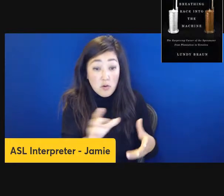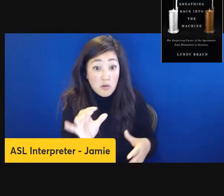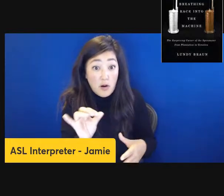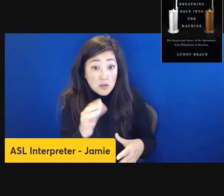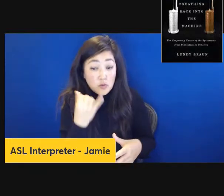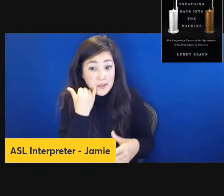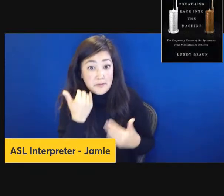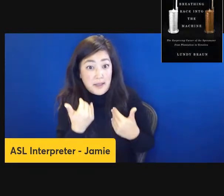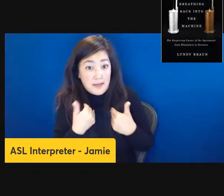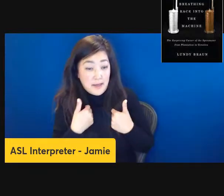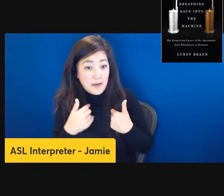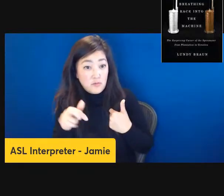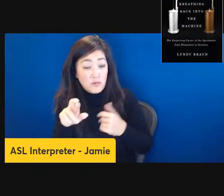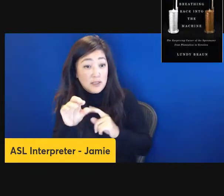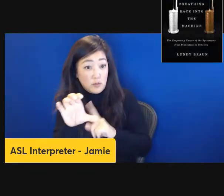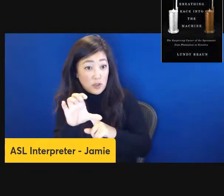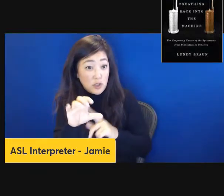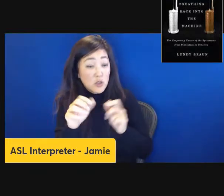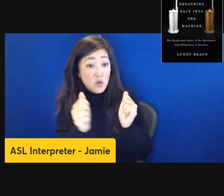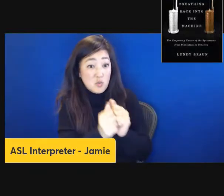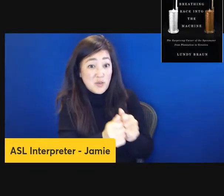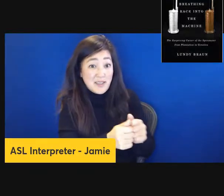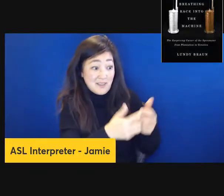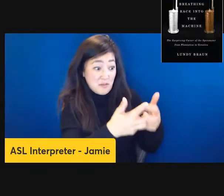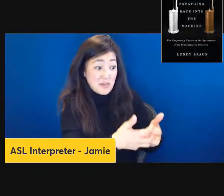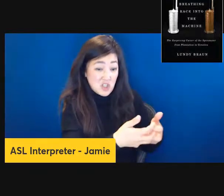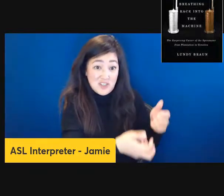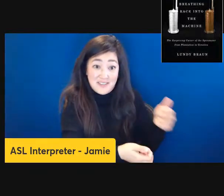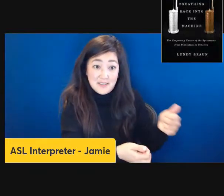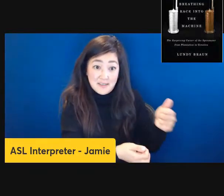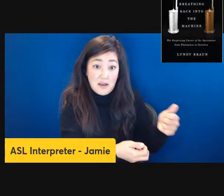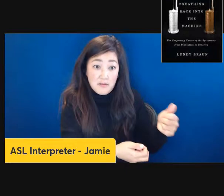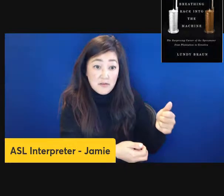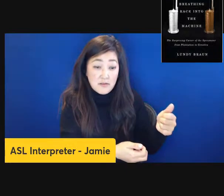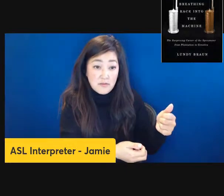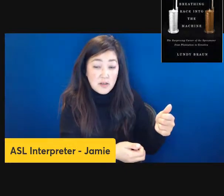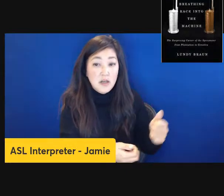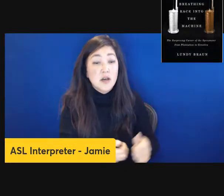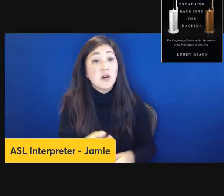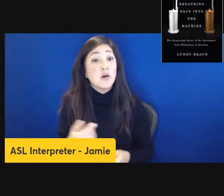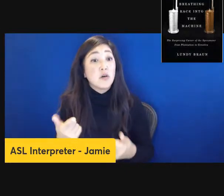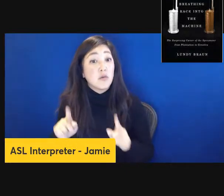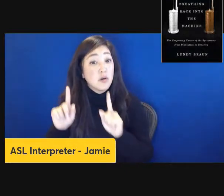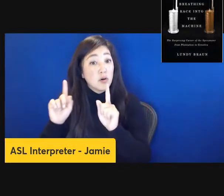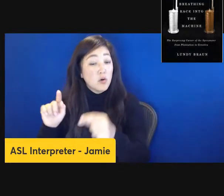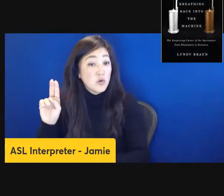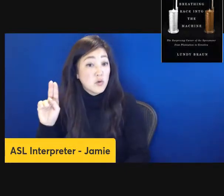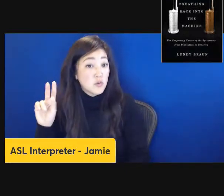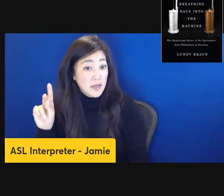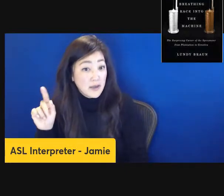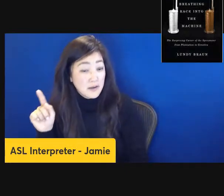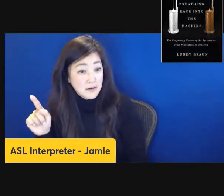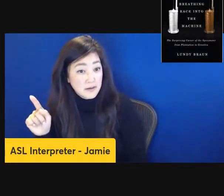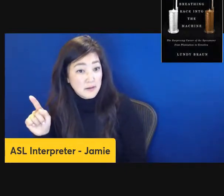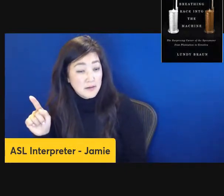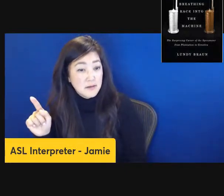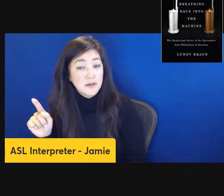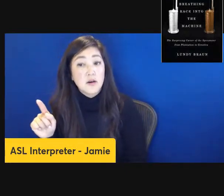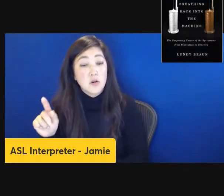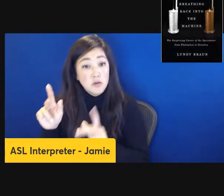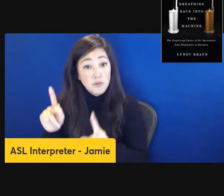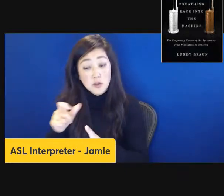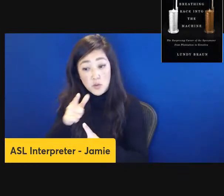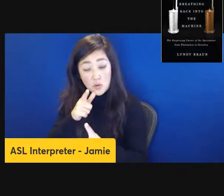correction in the machine. In fact, when in the UK, the person I was